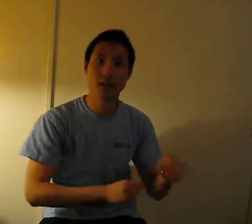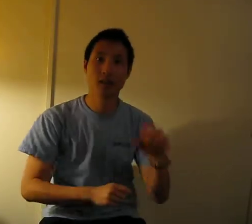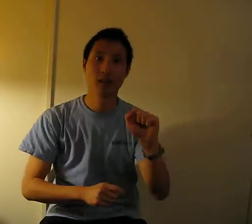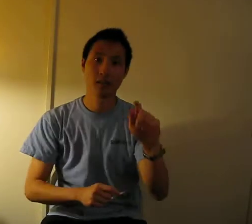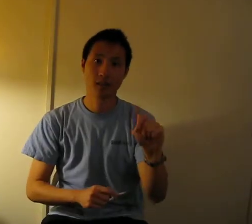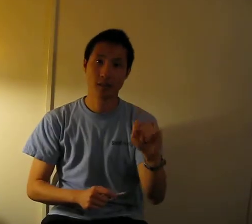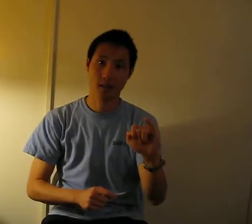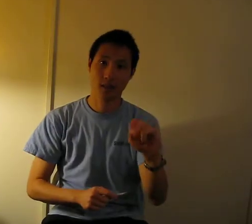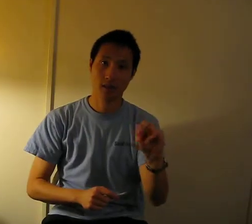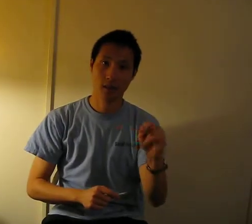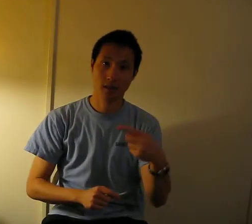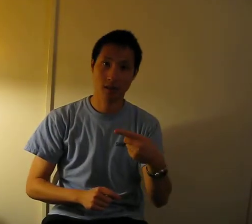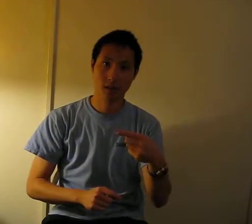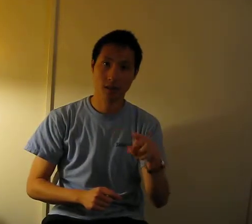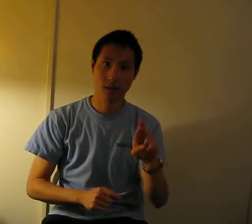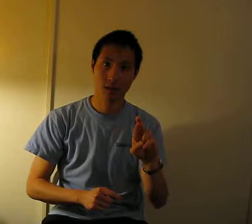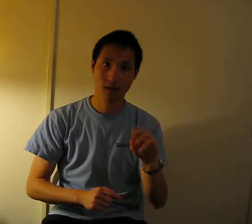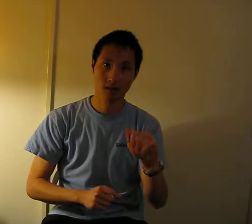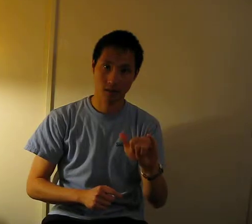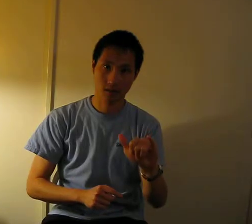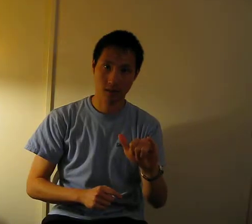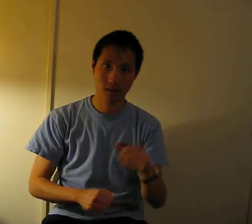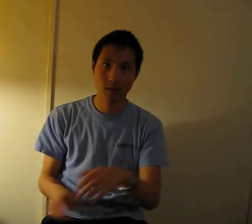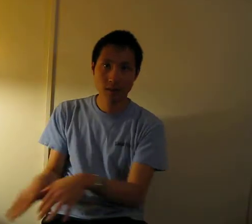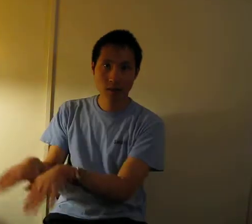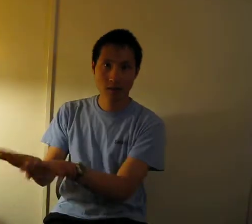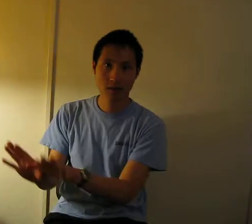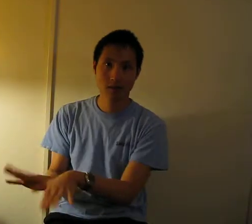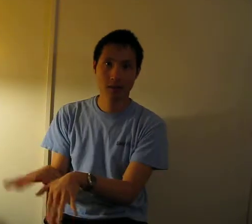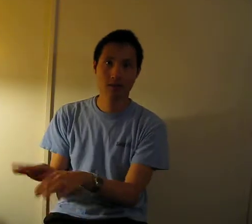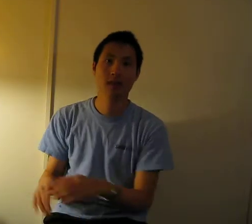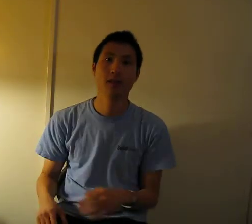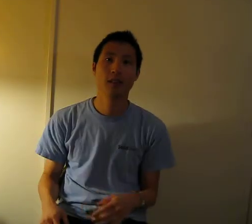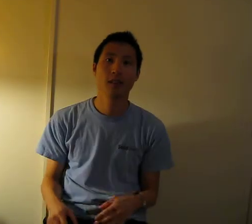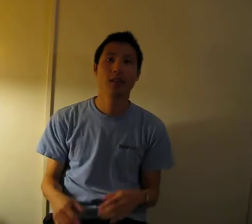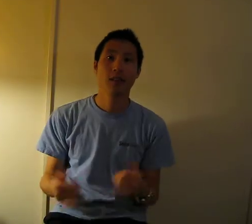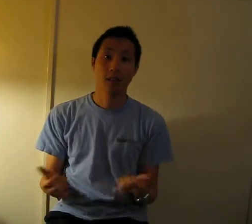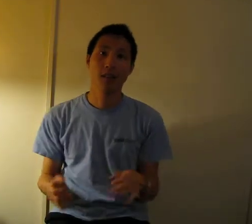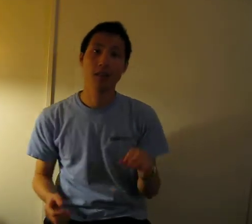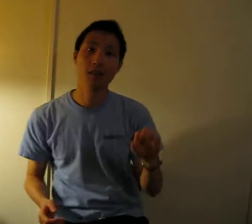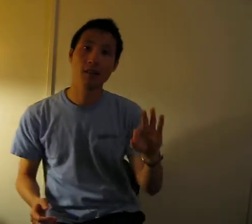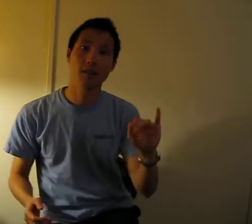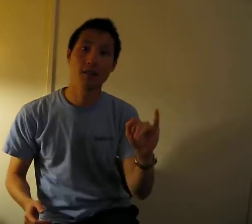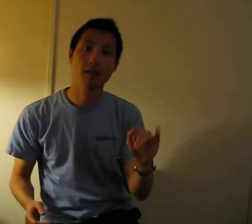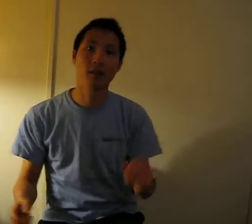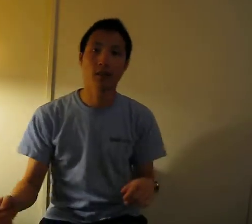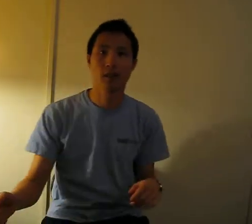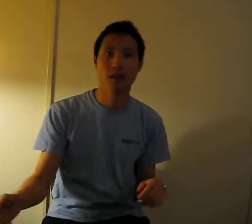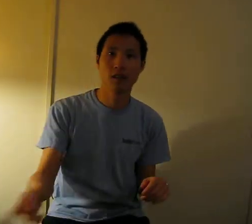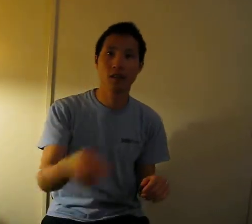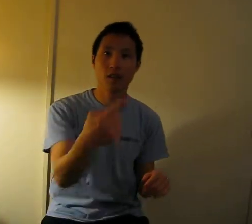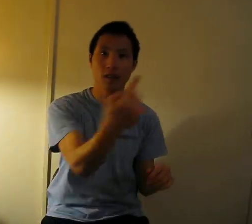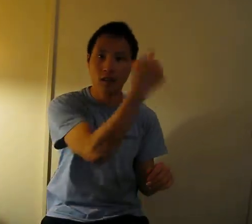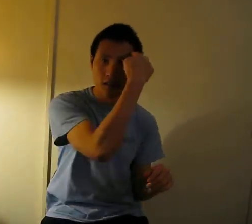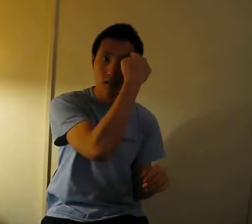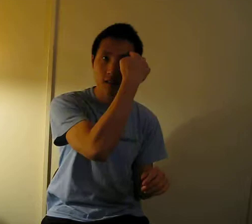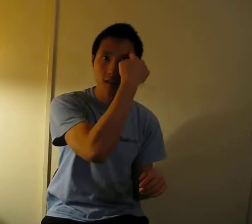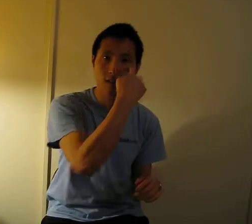that stings? Stingray, it's called. Now, if one of those things stings